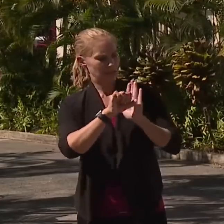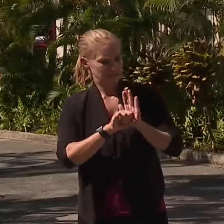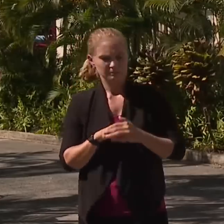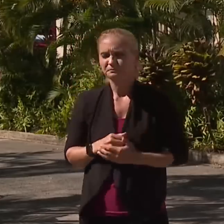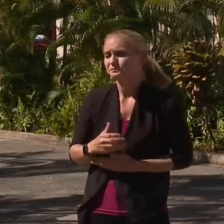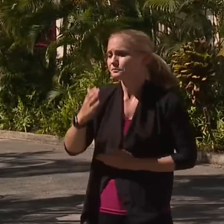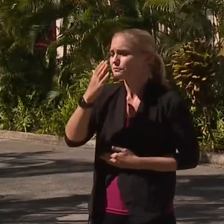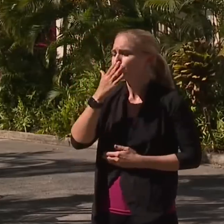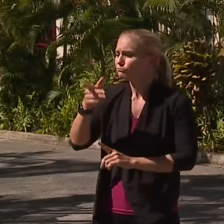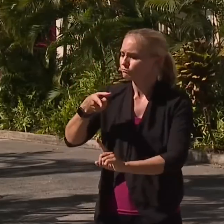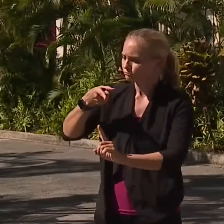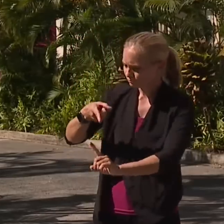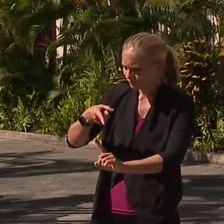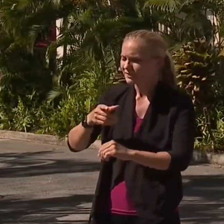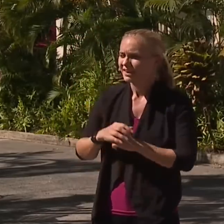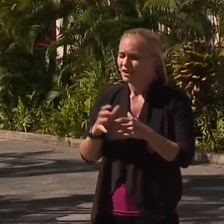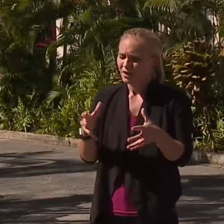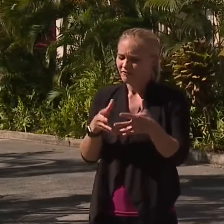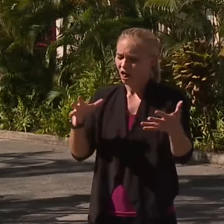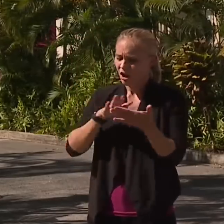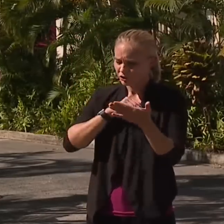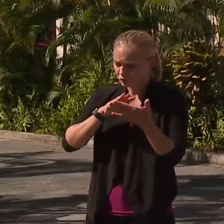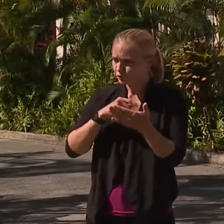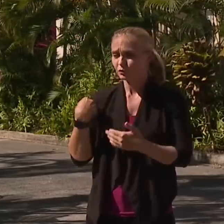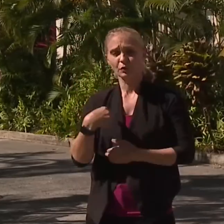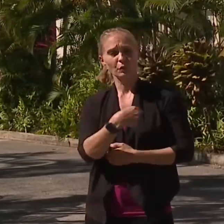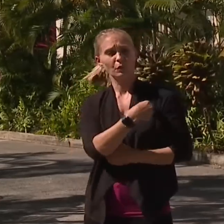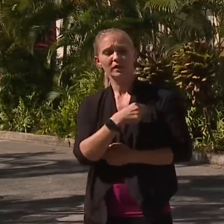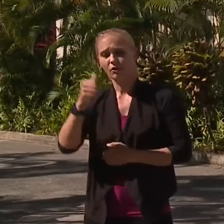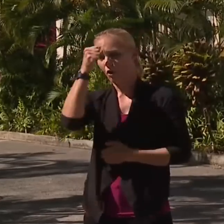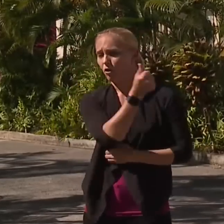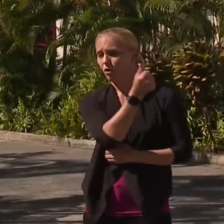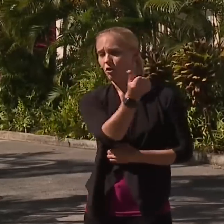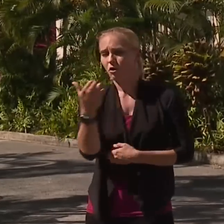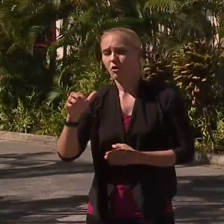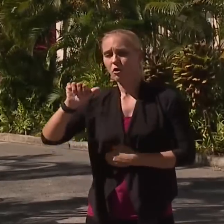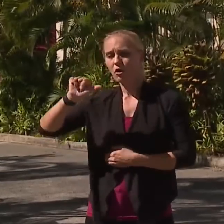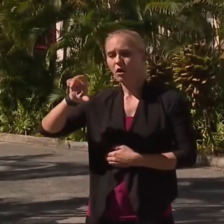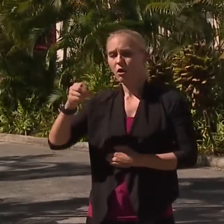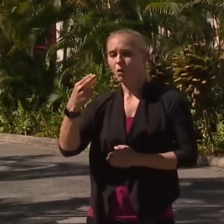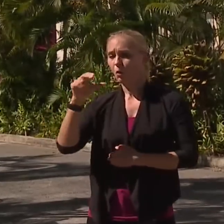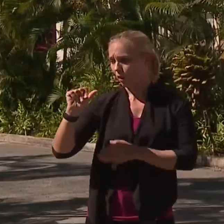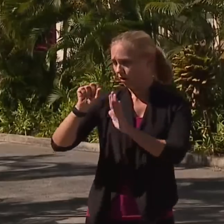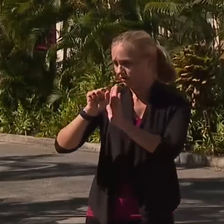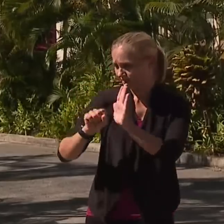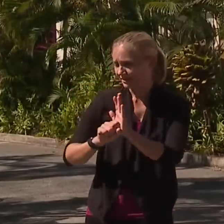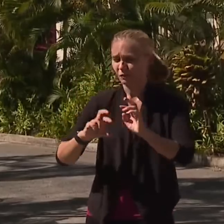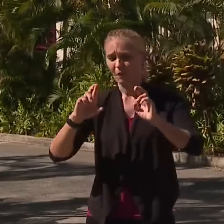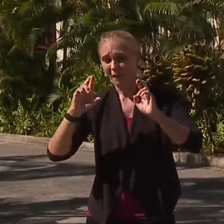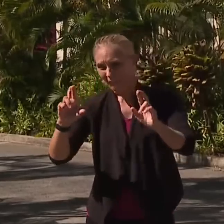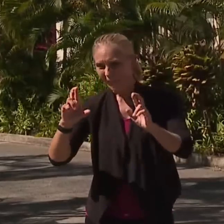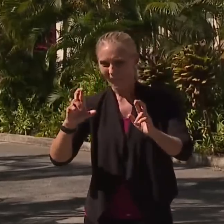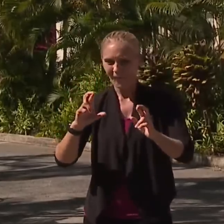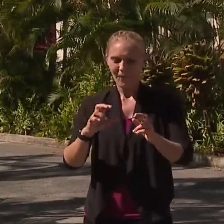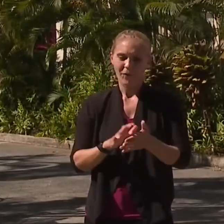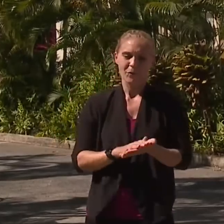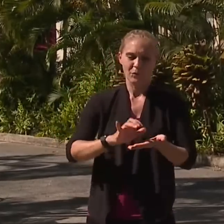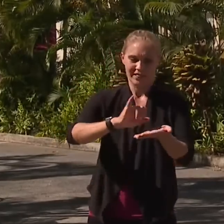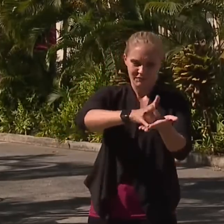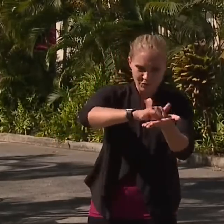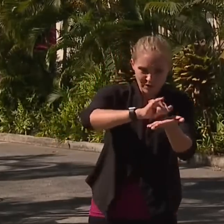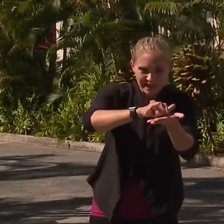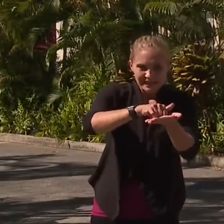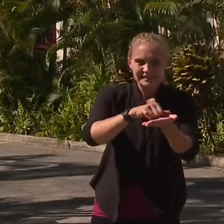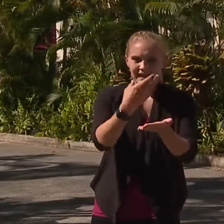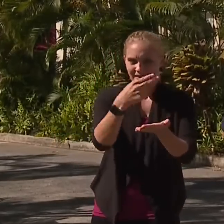Good points, and I do think we have a lot to learn. We are the Aloha State. I would hope that when a phone rings at Tourism Authority,